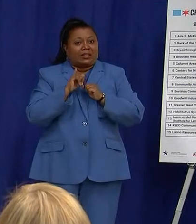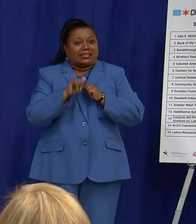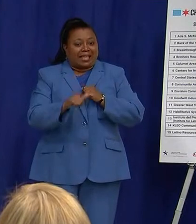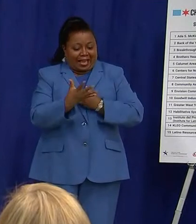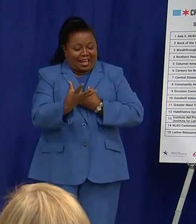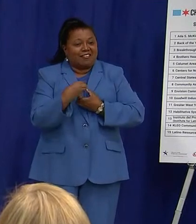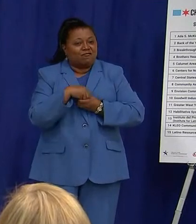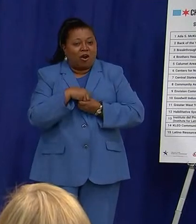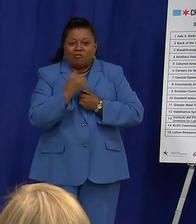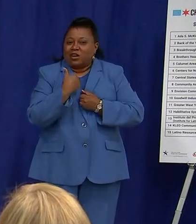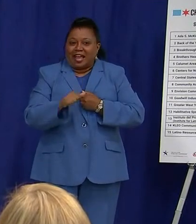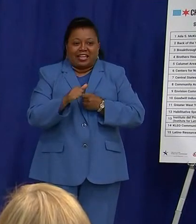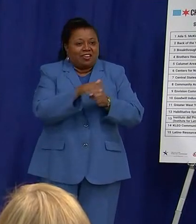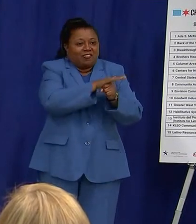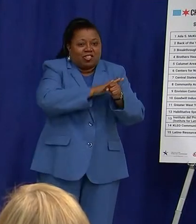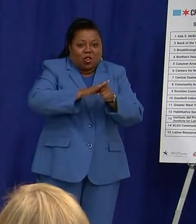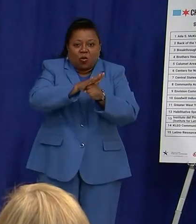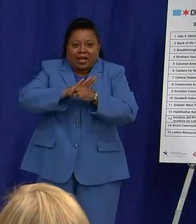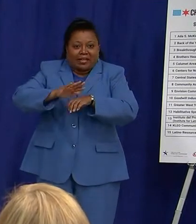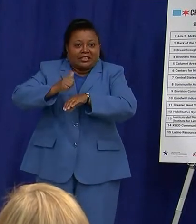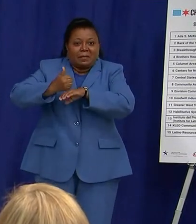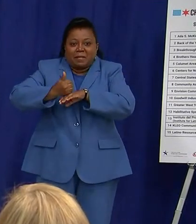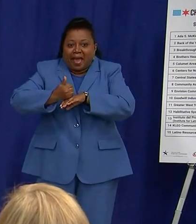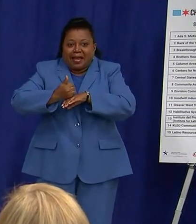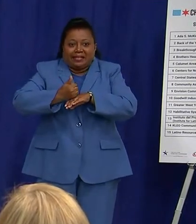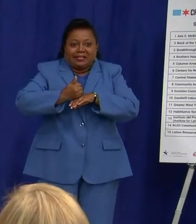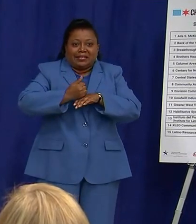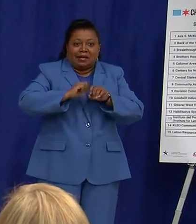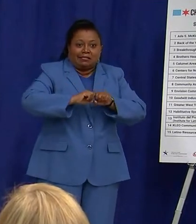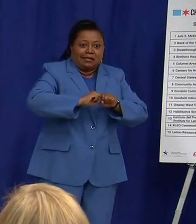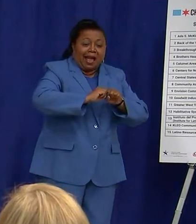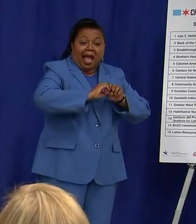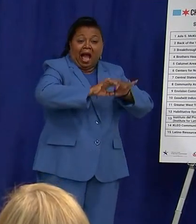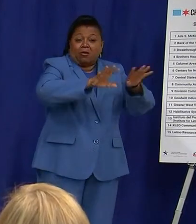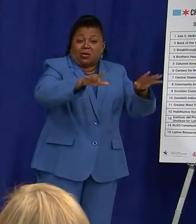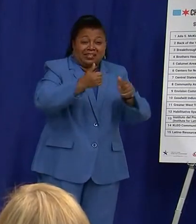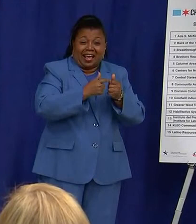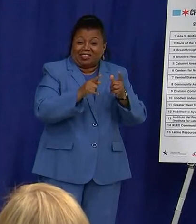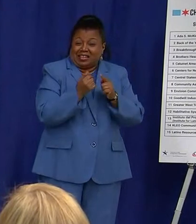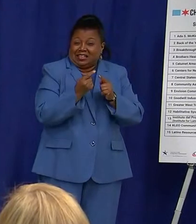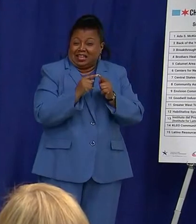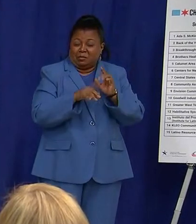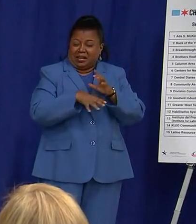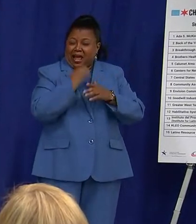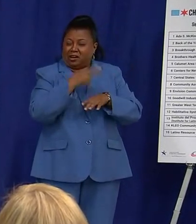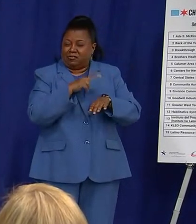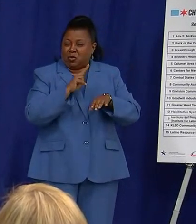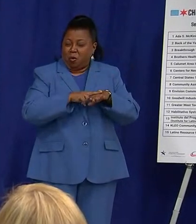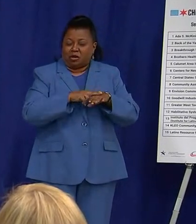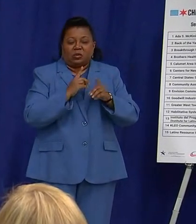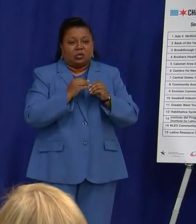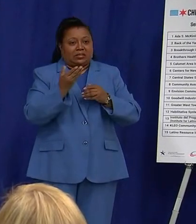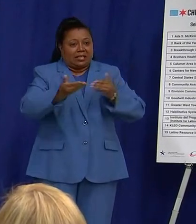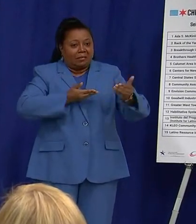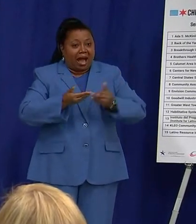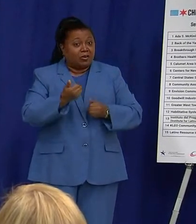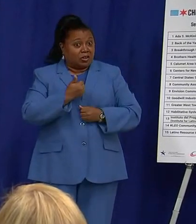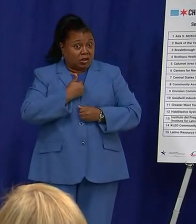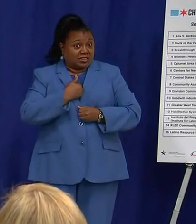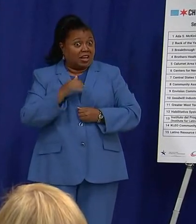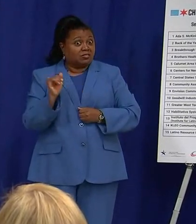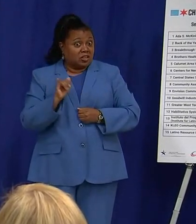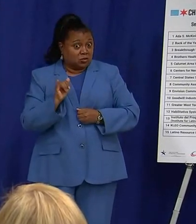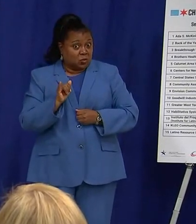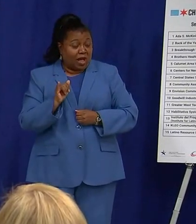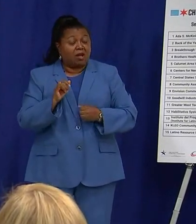remain involved for any of the location-based outbreaks or anything that is a little bit out of the ordinary. We're doing some hiring ourselves